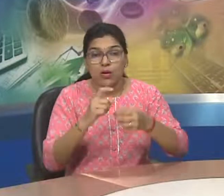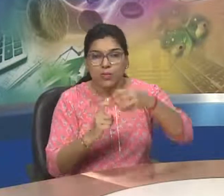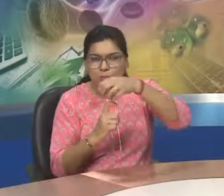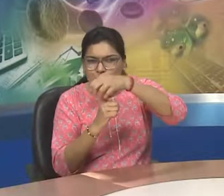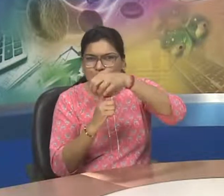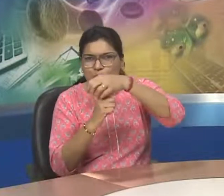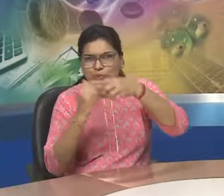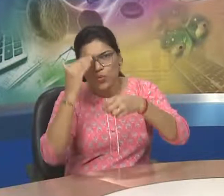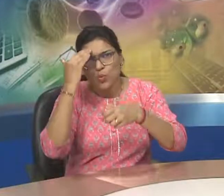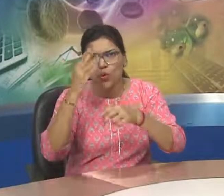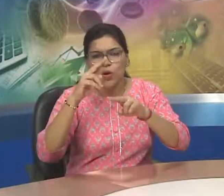called living